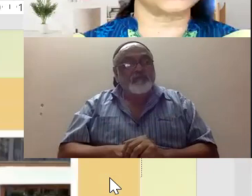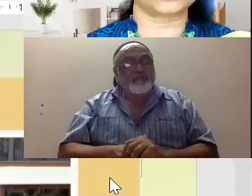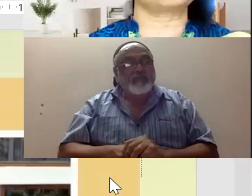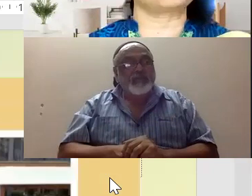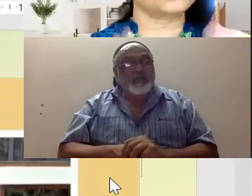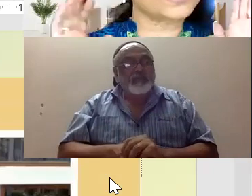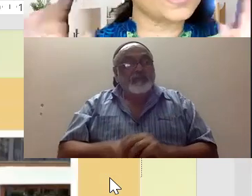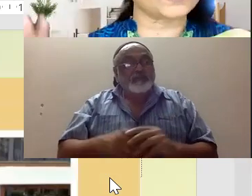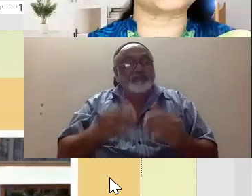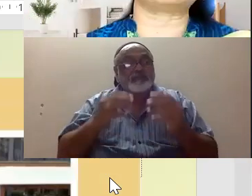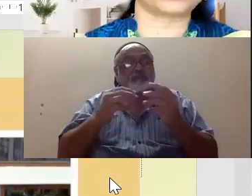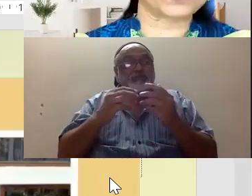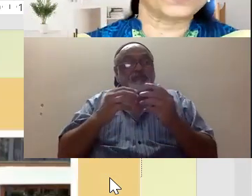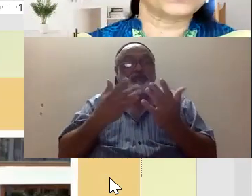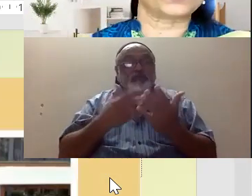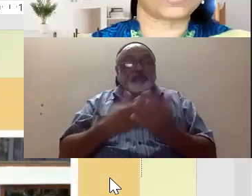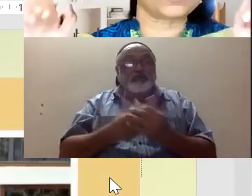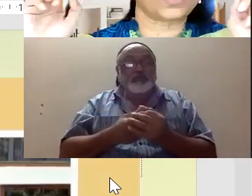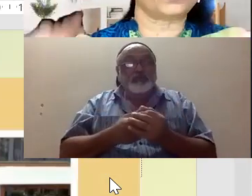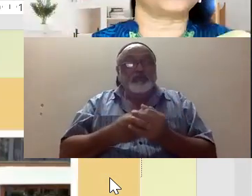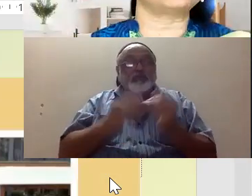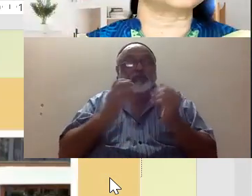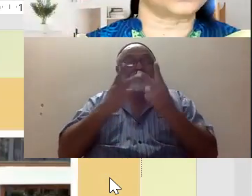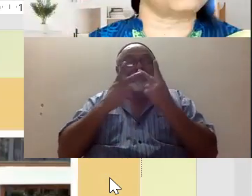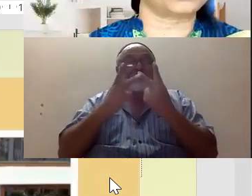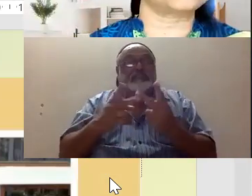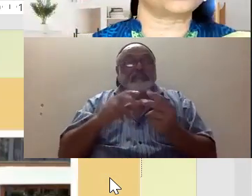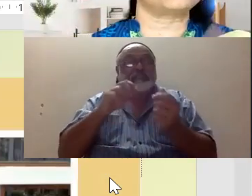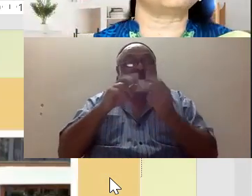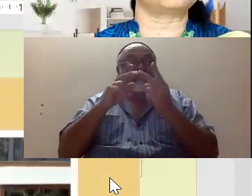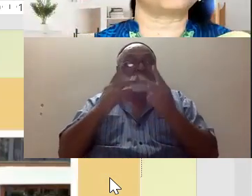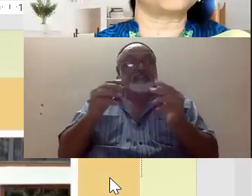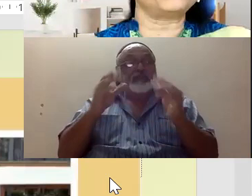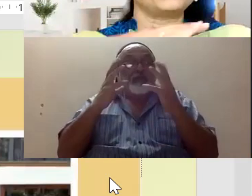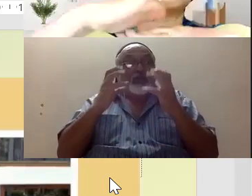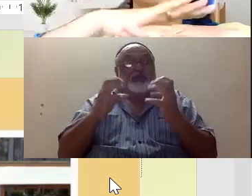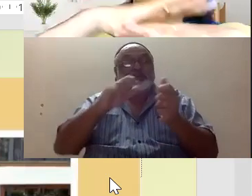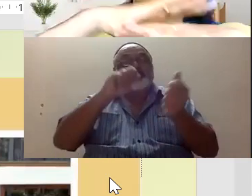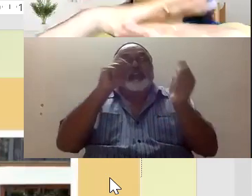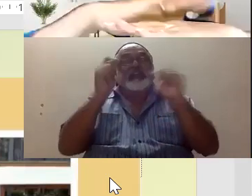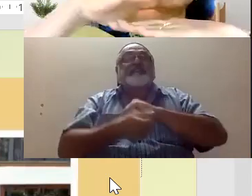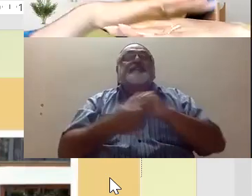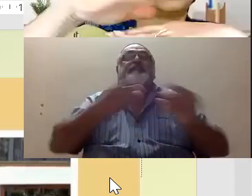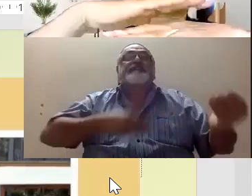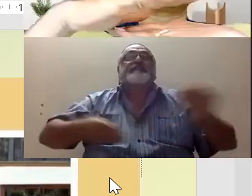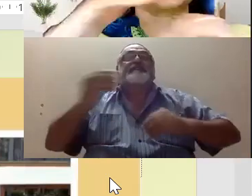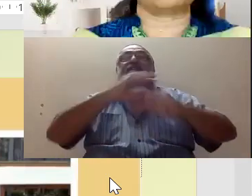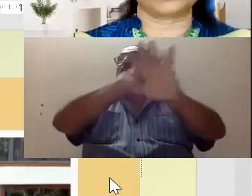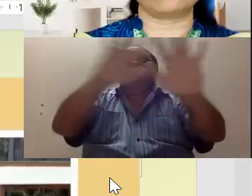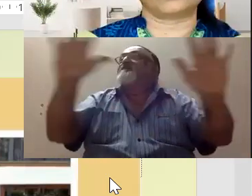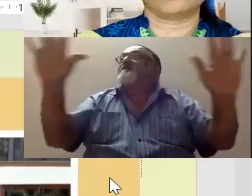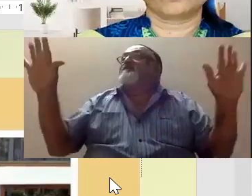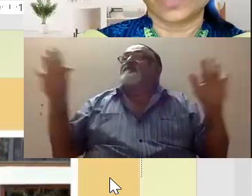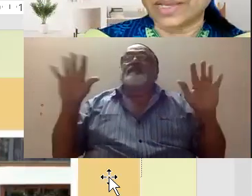business landscape to be seen at PAR. So that's how our name is, at PAR. So whatever we want to do, we want to be at the